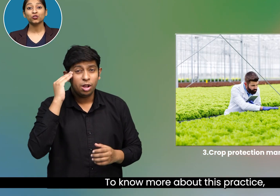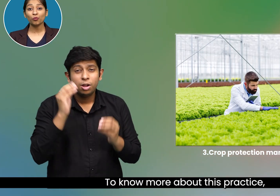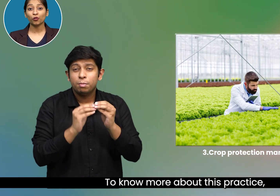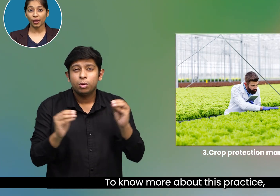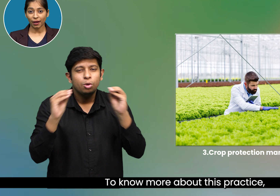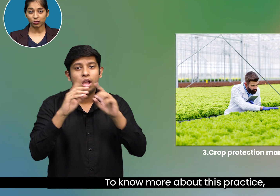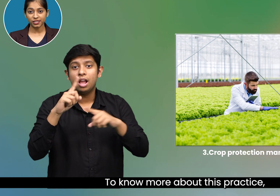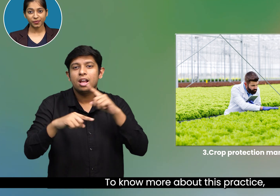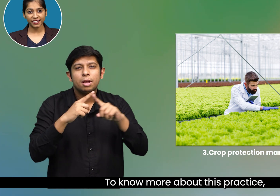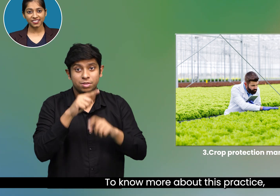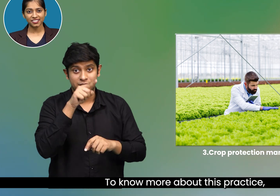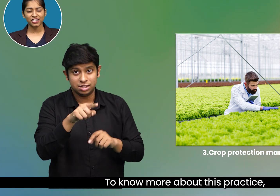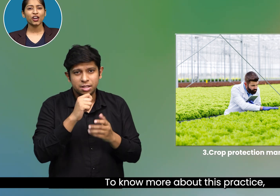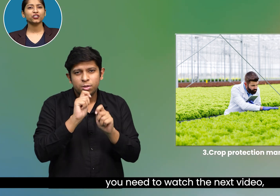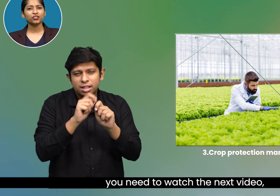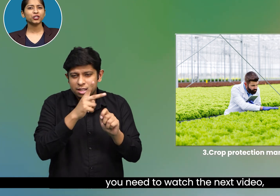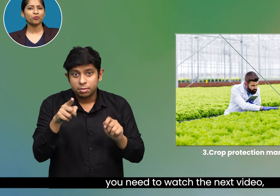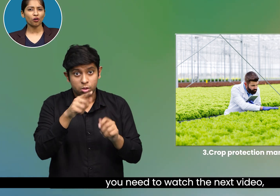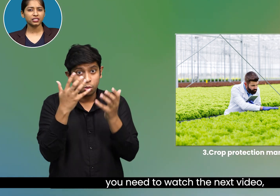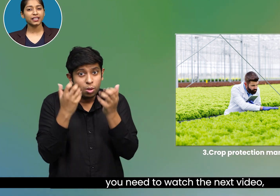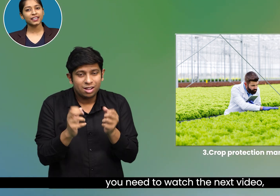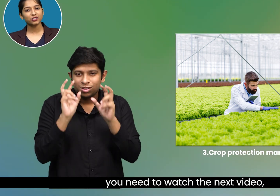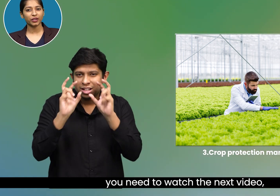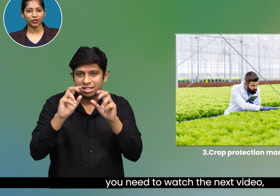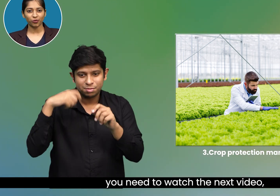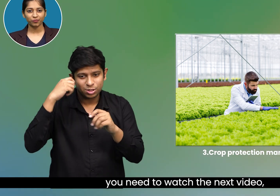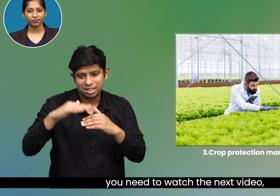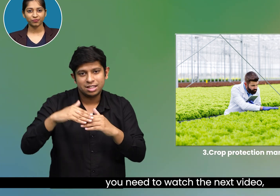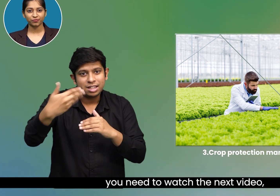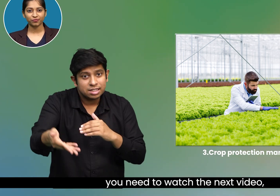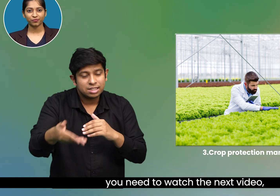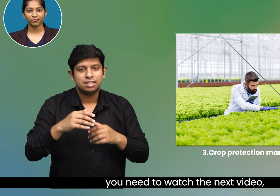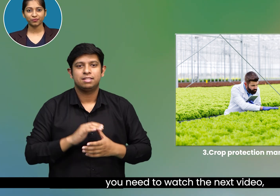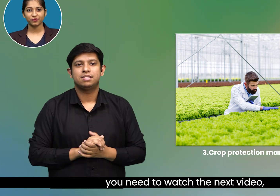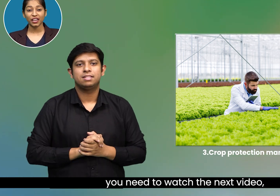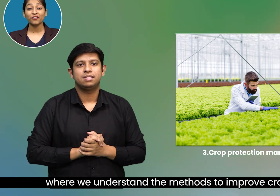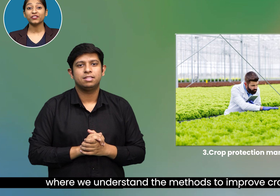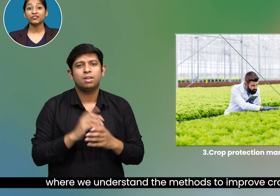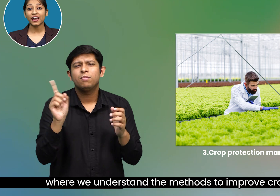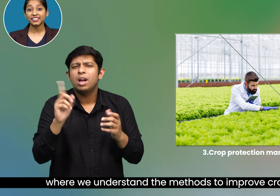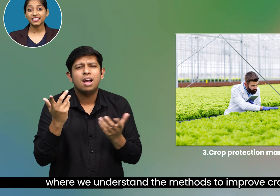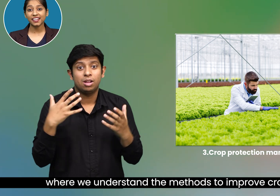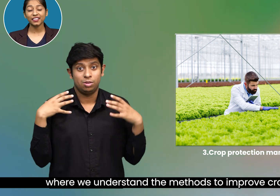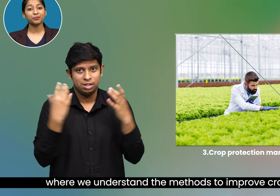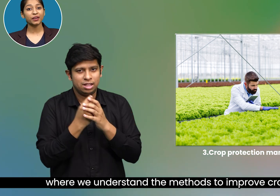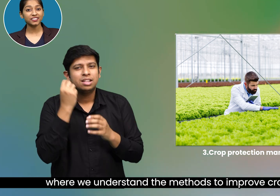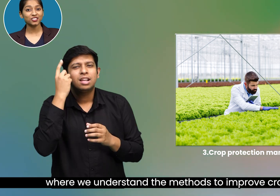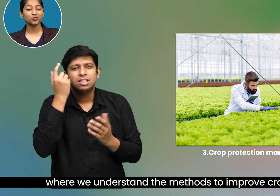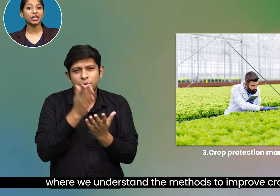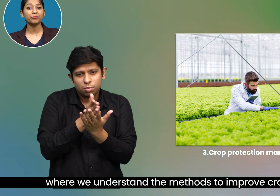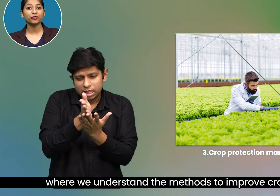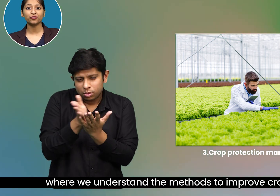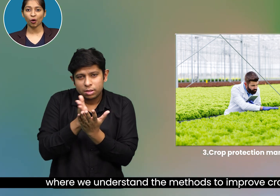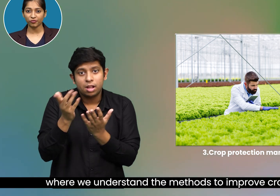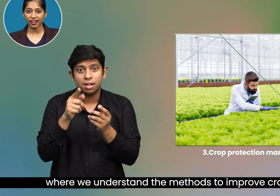To know more about this practice, you need to watch the next video, where we understand the methods